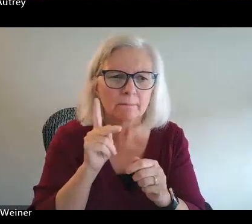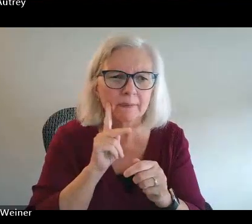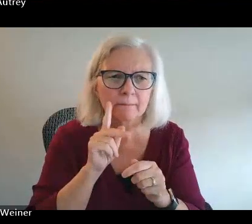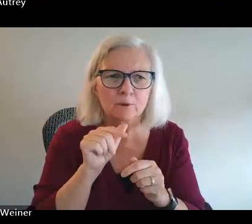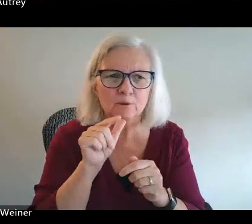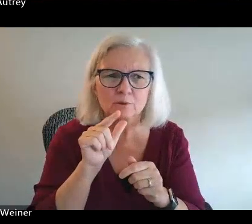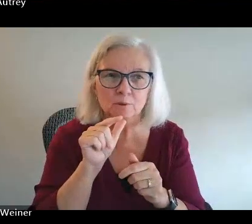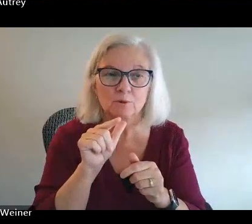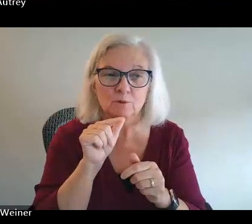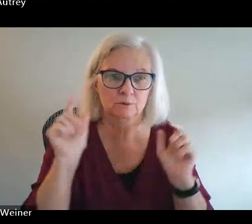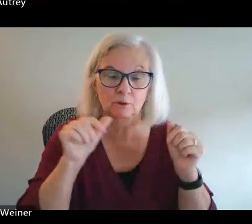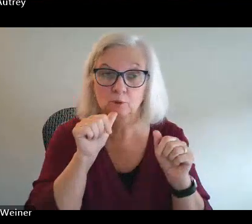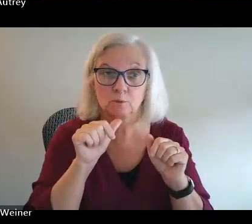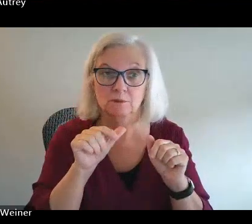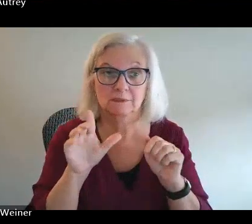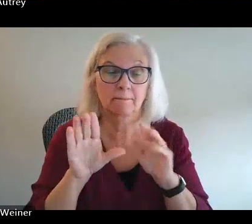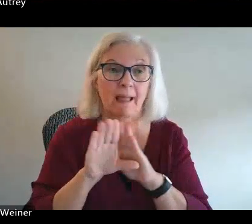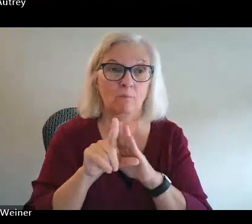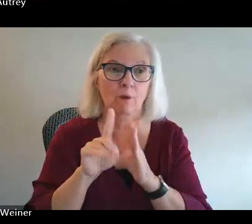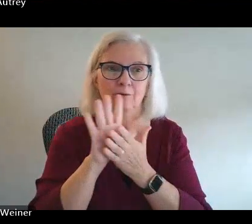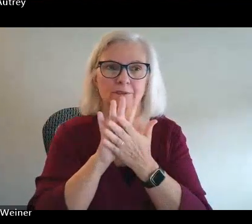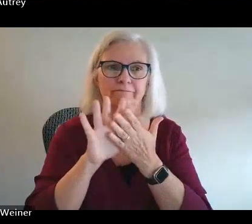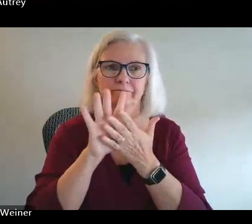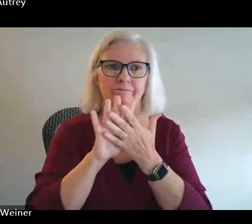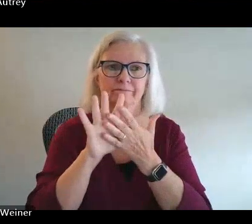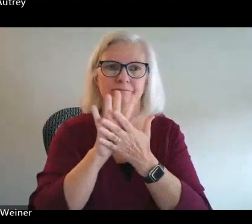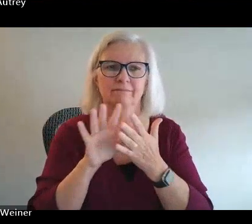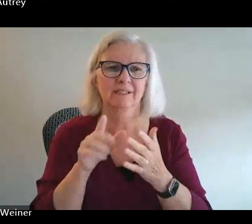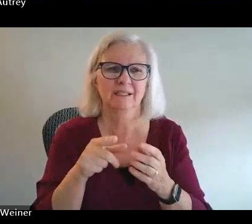like for, I don't think it's on, for the,